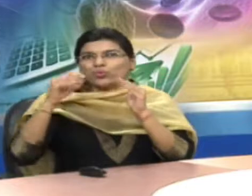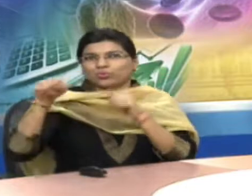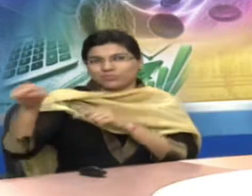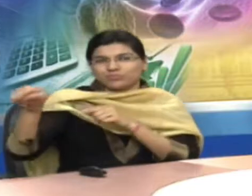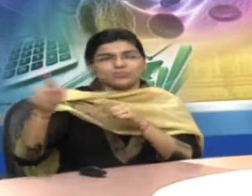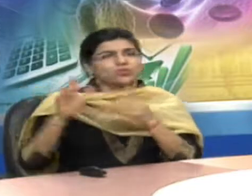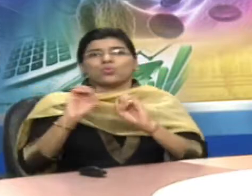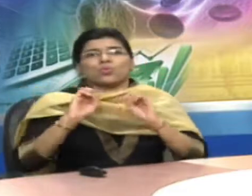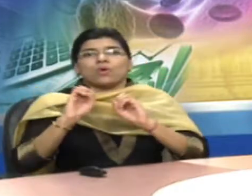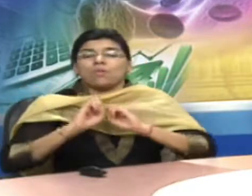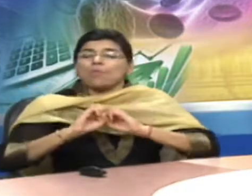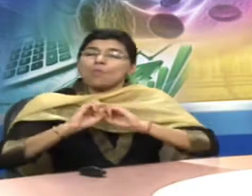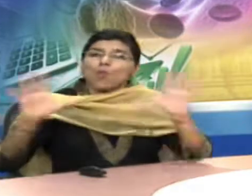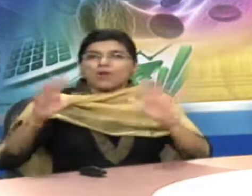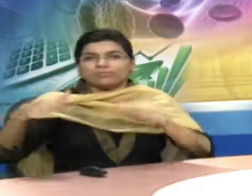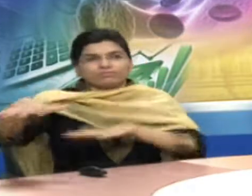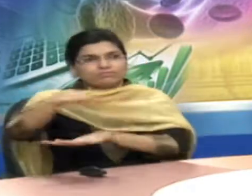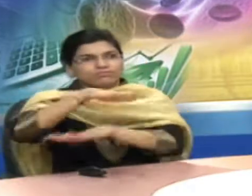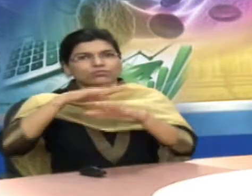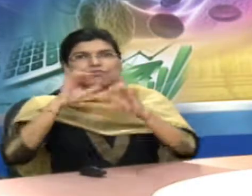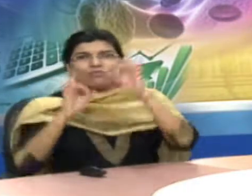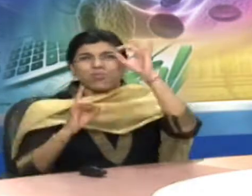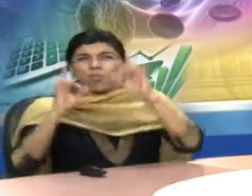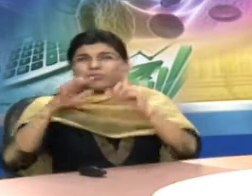who are kept in cage.